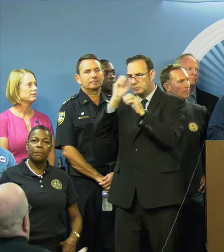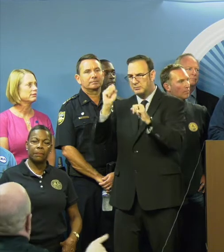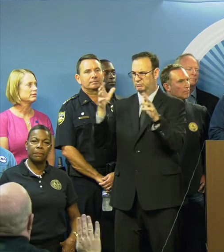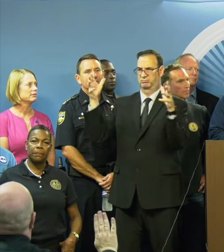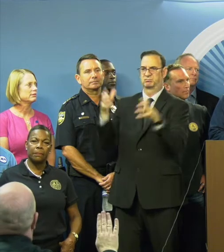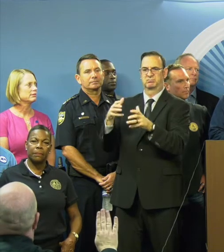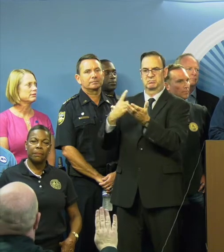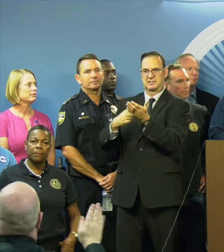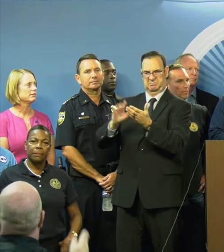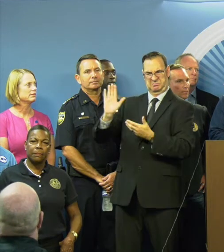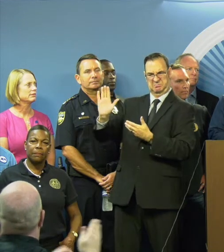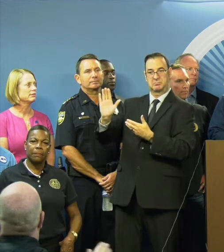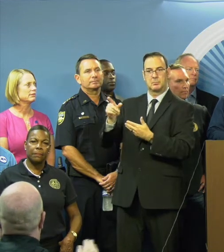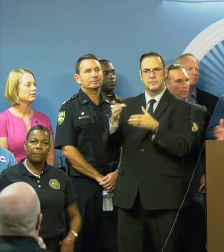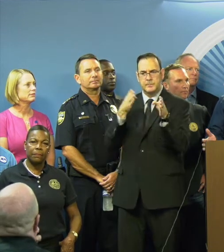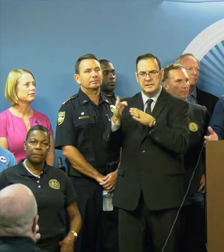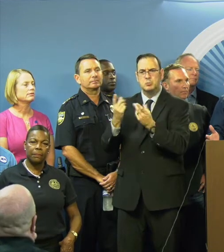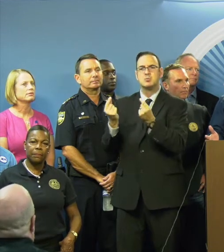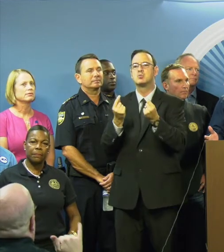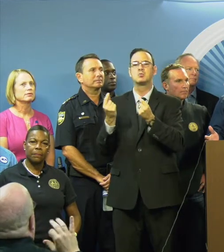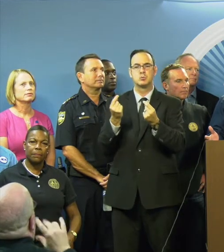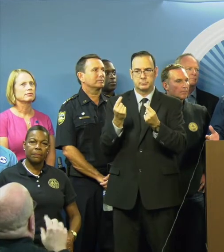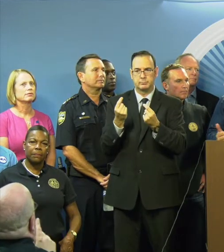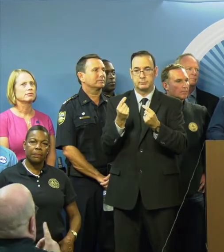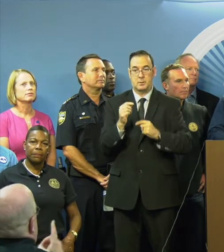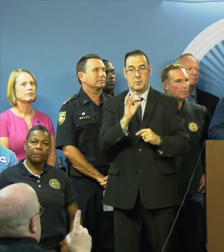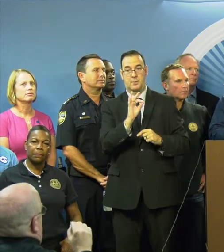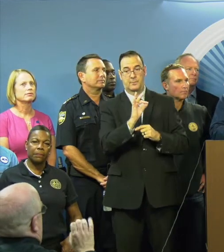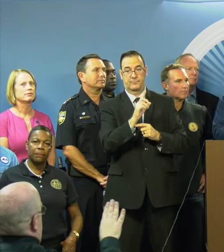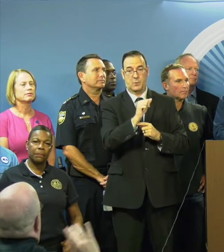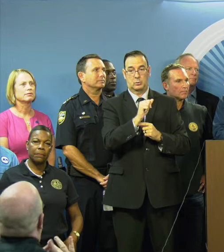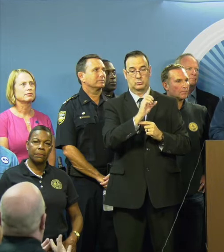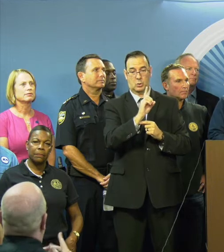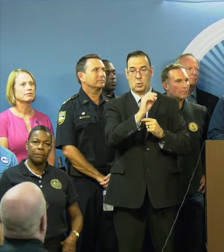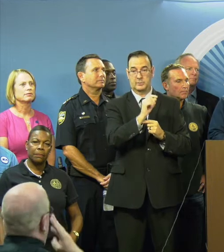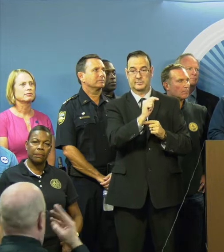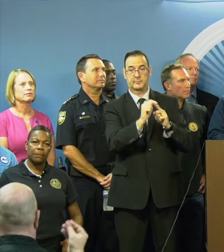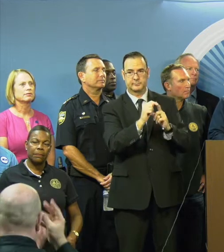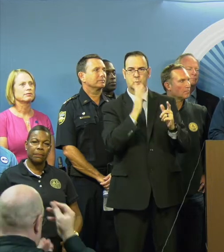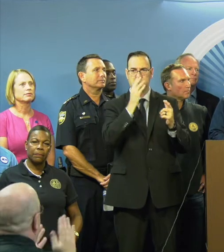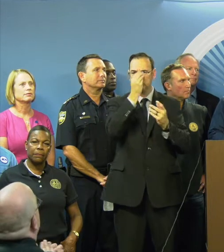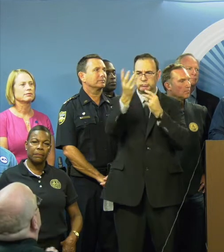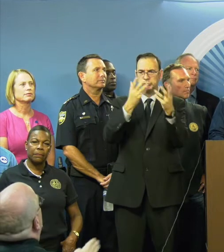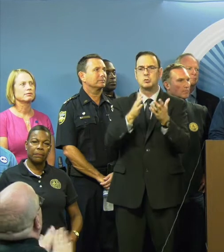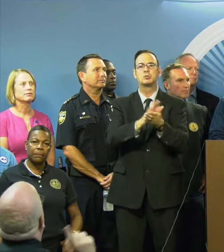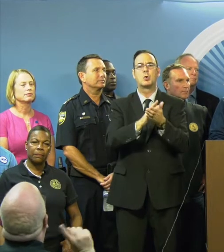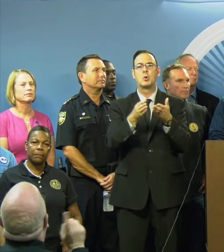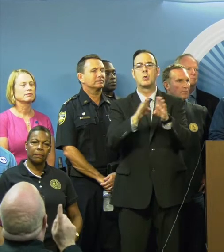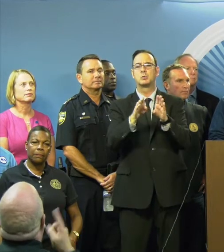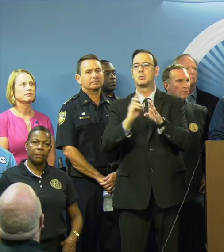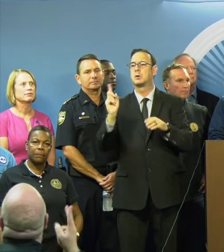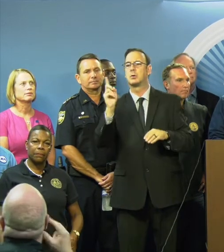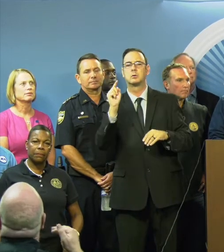their hurricane preparedness plans. And on Florida Department of Education's website, you know, we will be posting the school closures as any